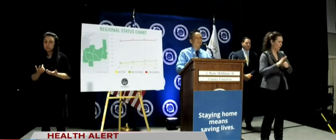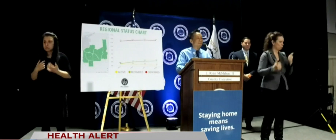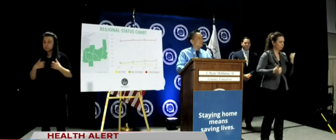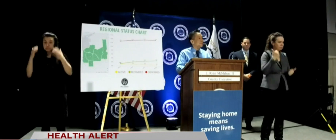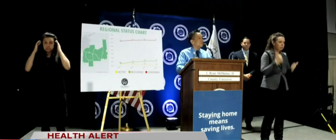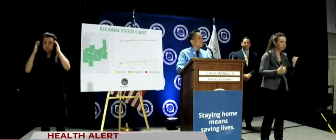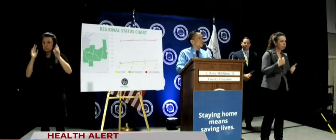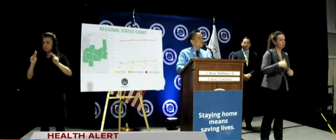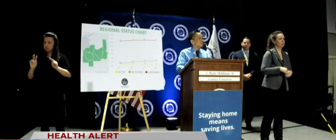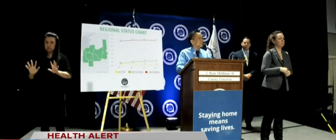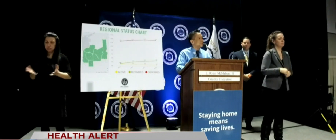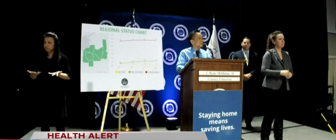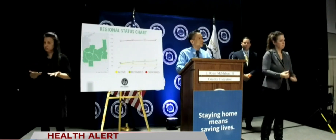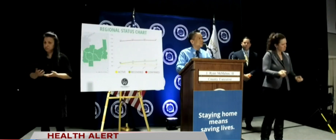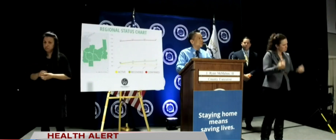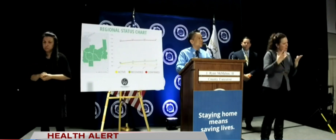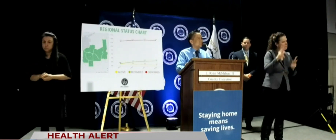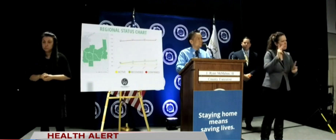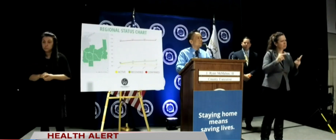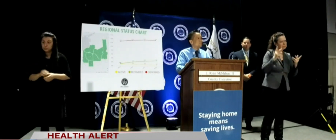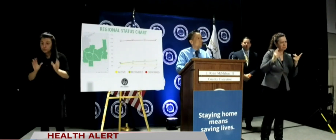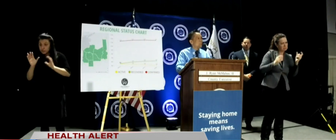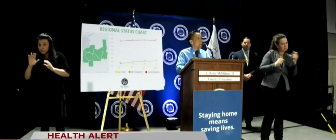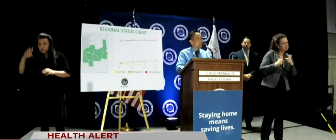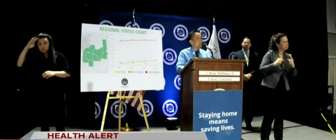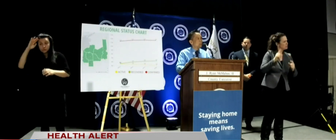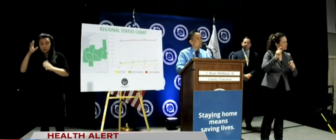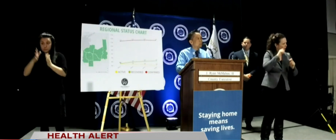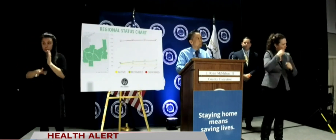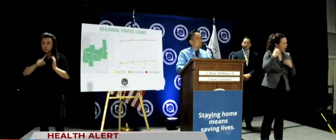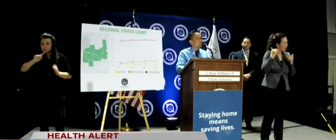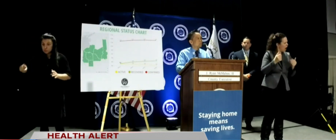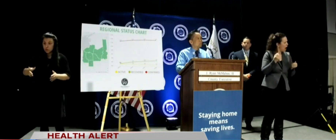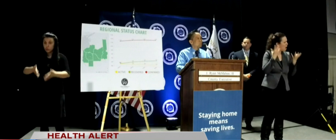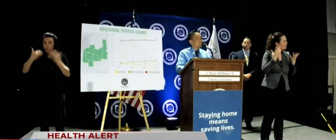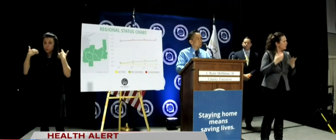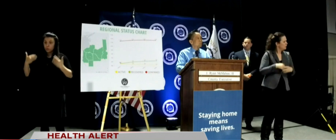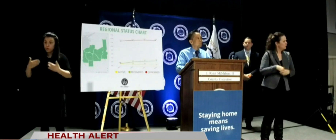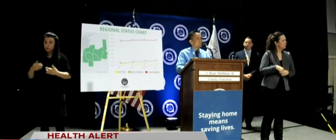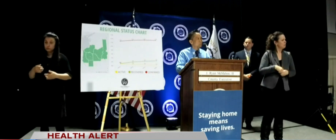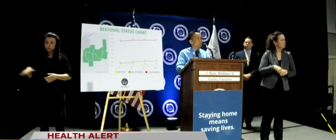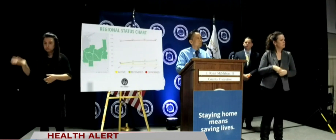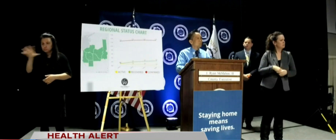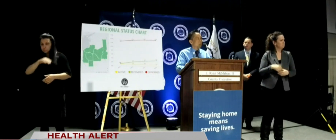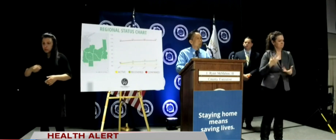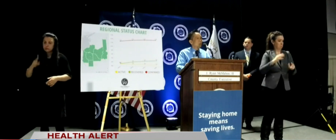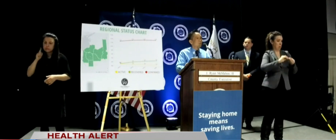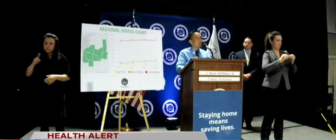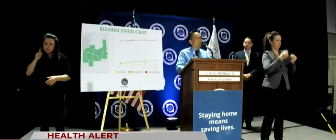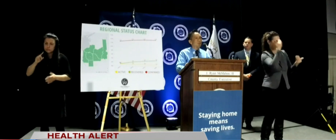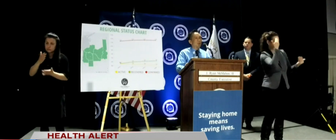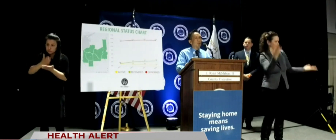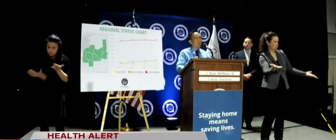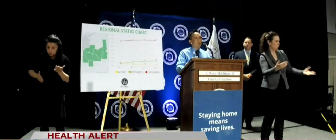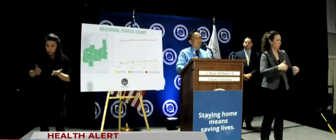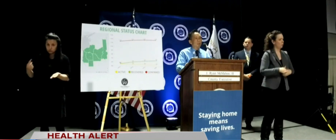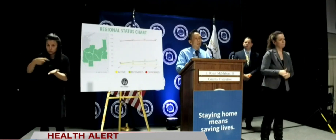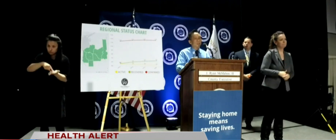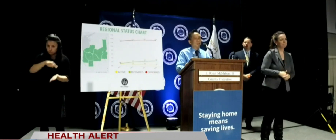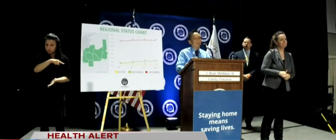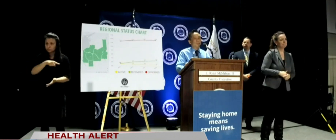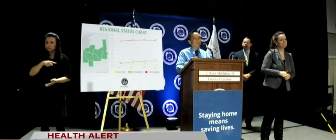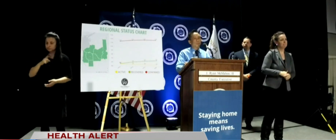But you're ready. If the governor says go, you would like to restart elective surgery. Very much so,